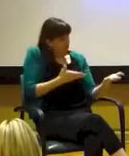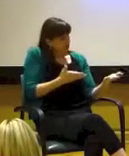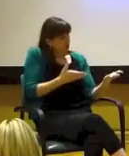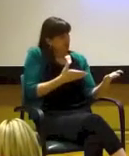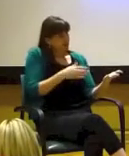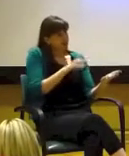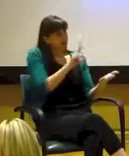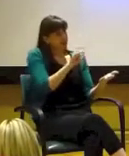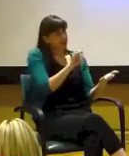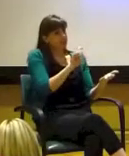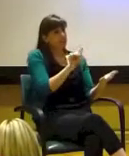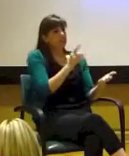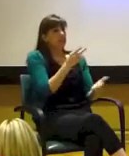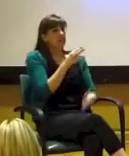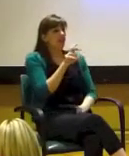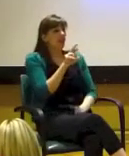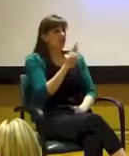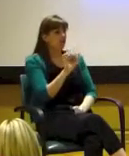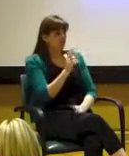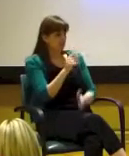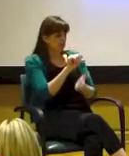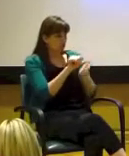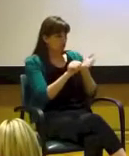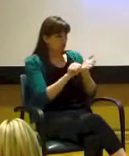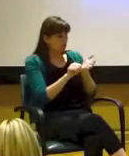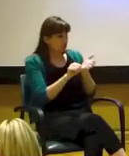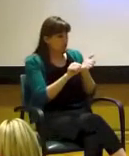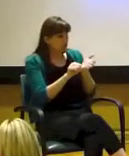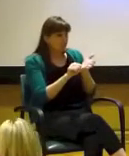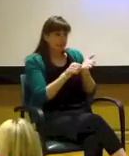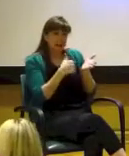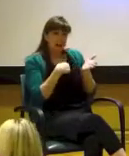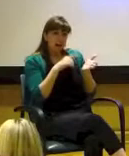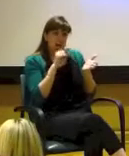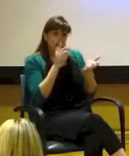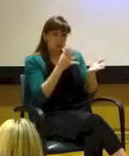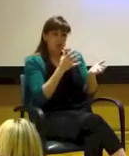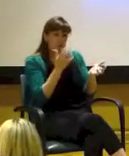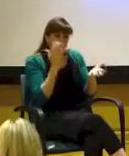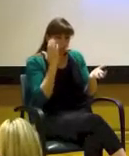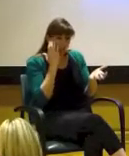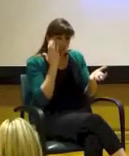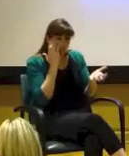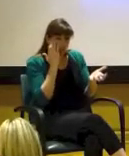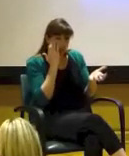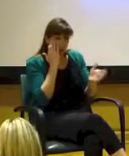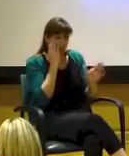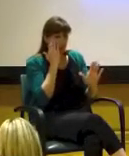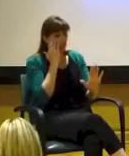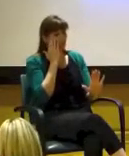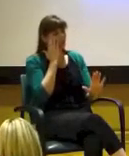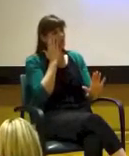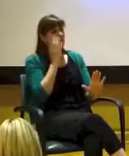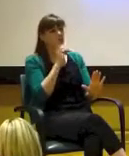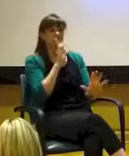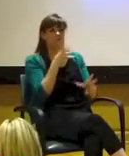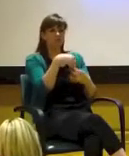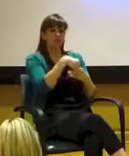a detethering operation, then I really want to know, what are we getting